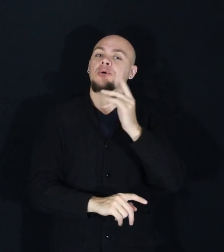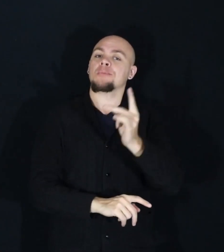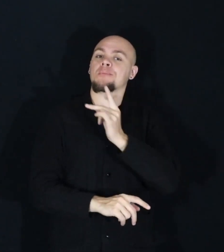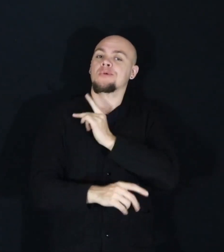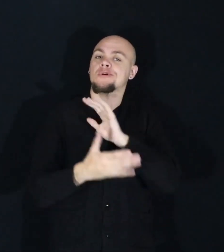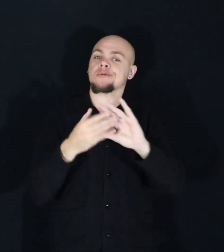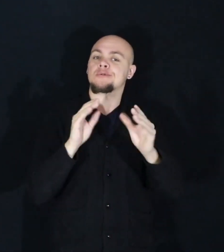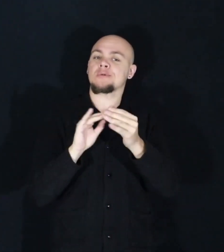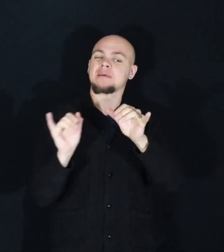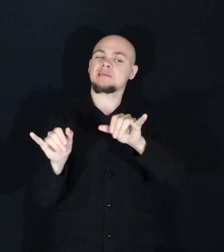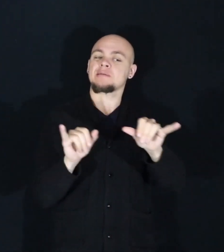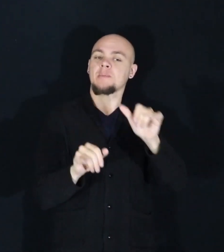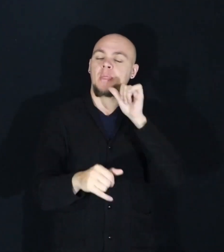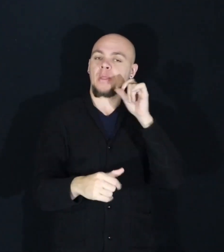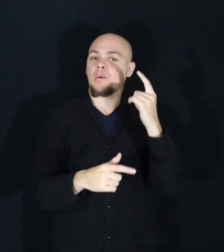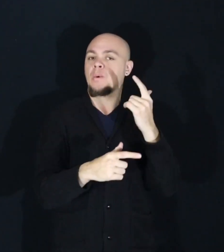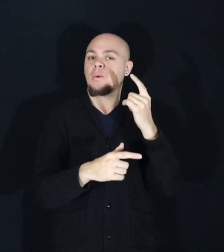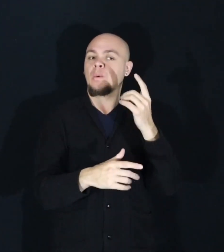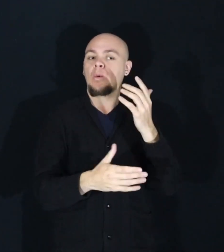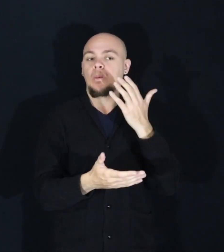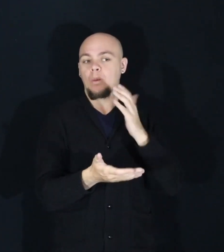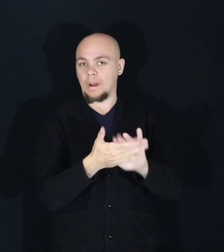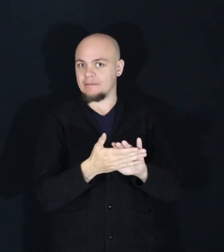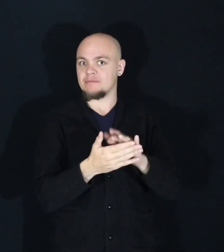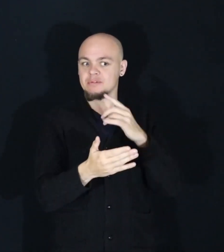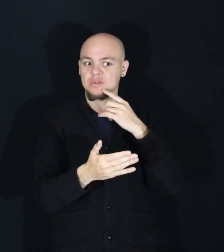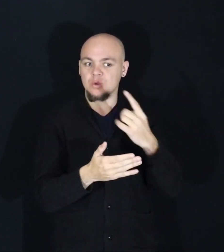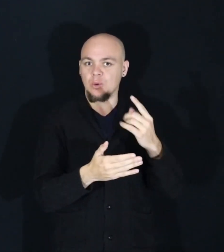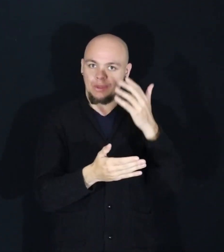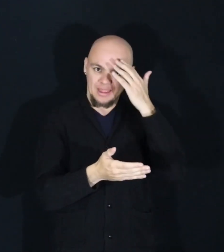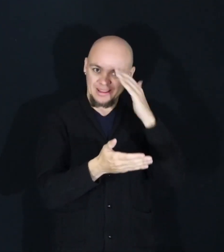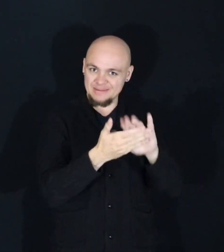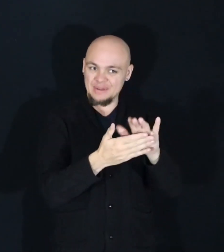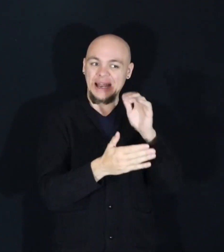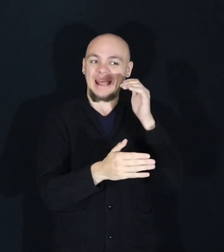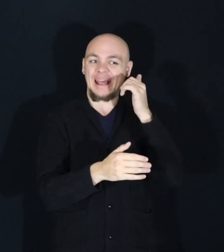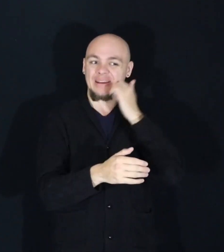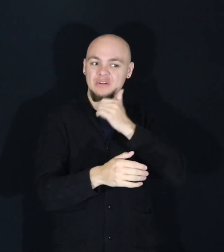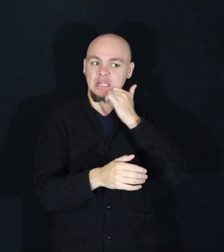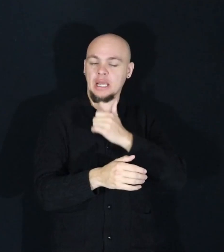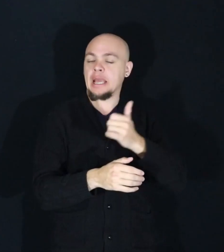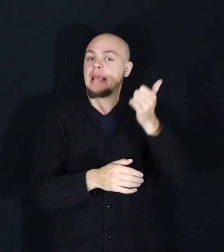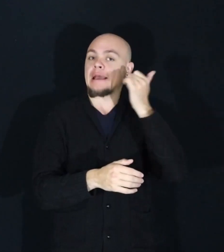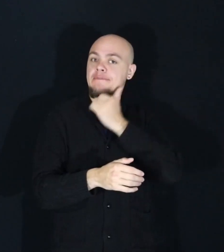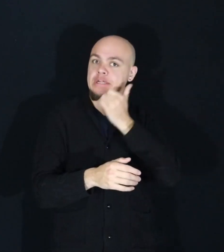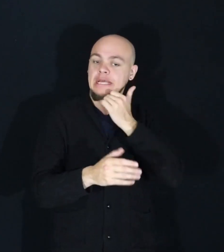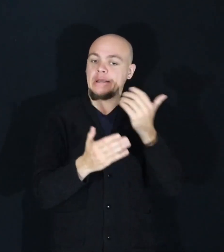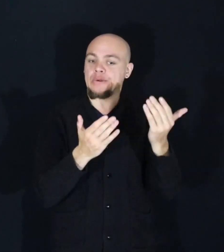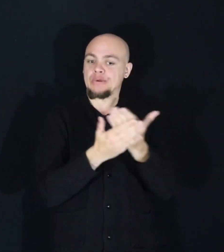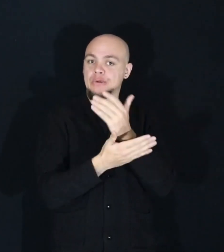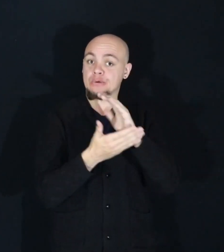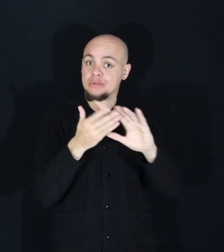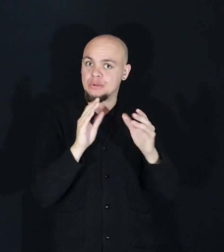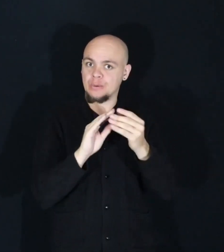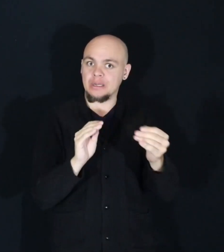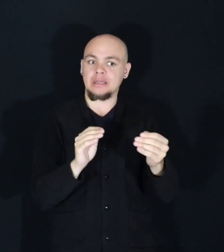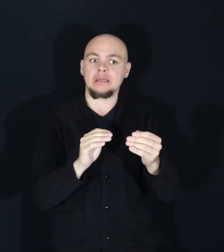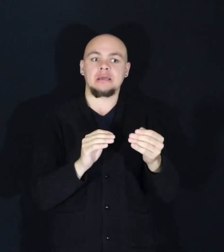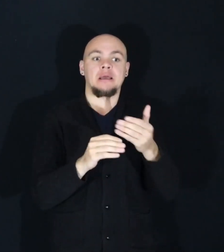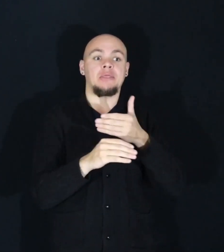to the stories that the woman in the story told every day. Each day is a new story, and the next day is simply